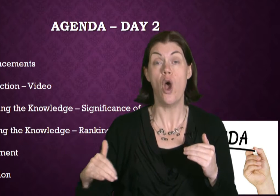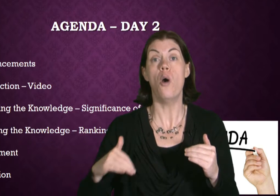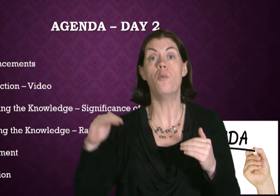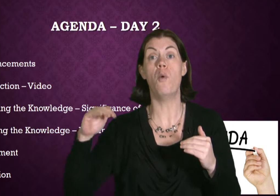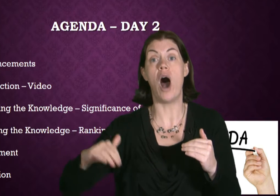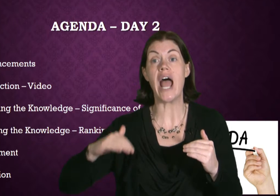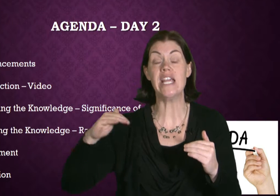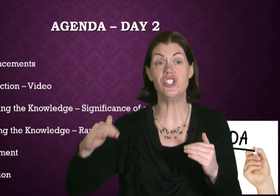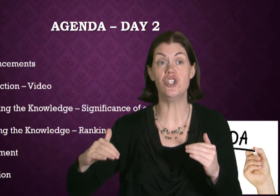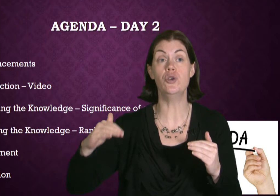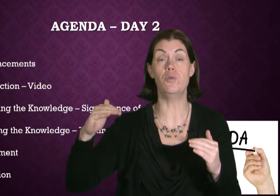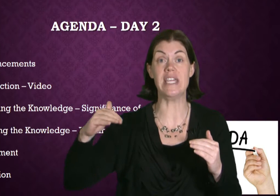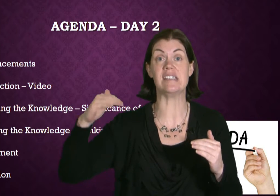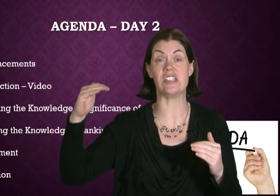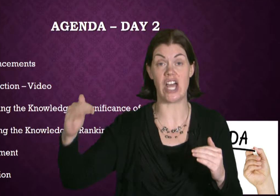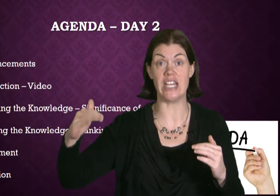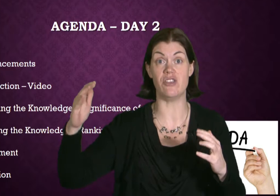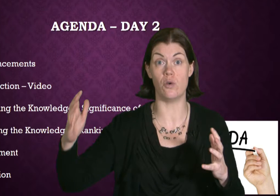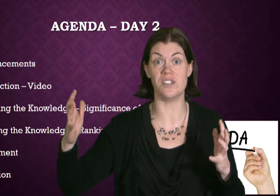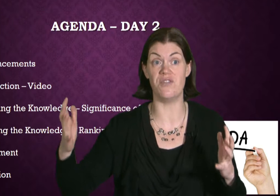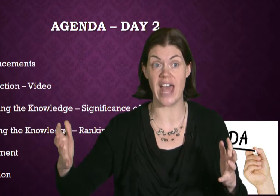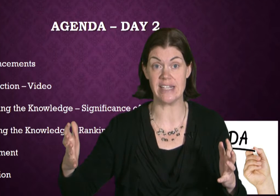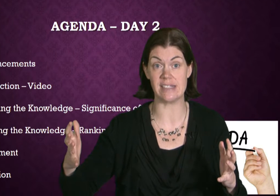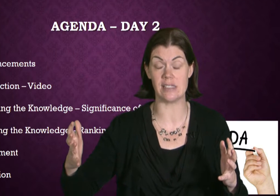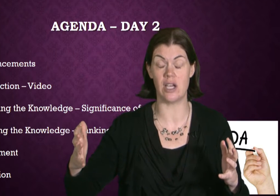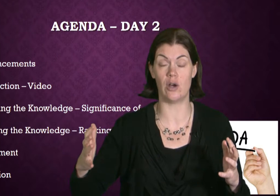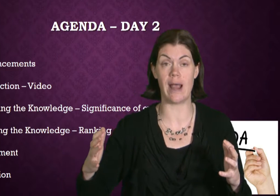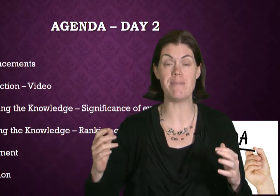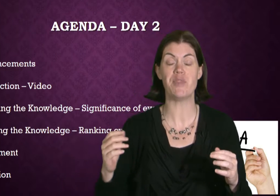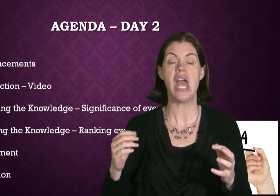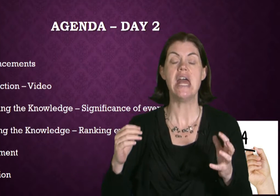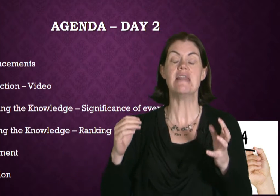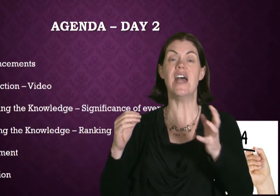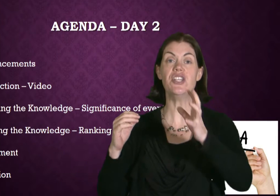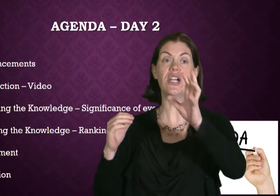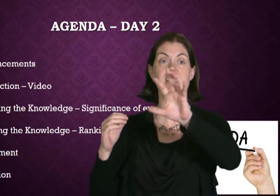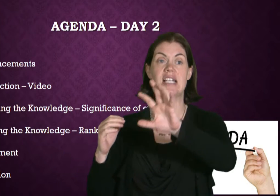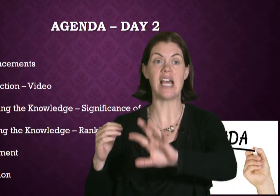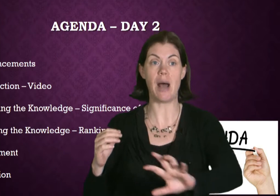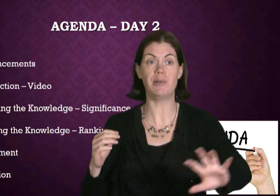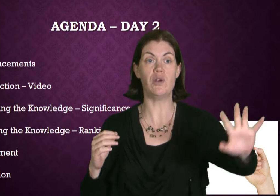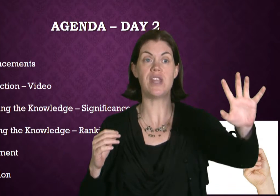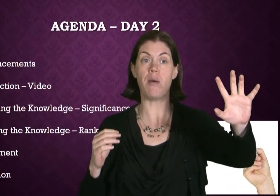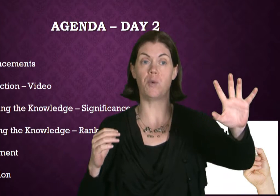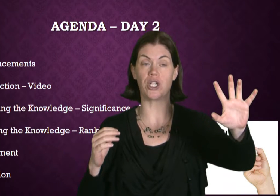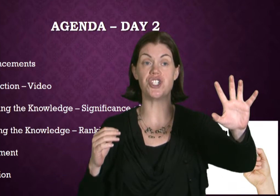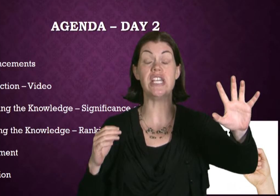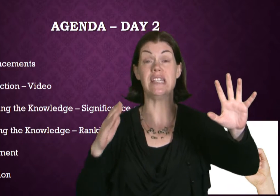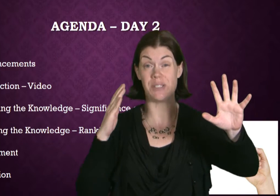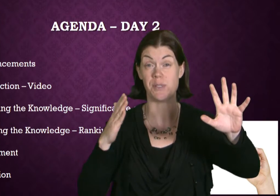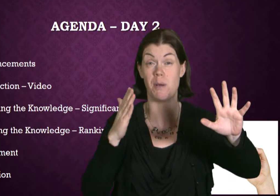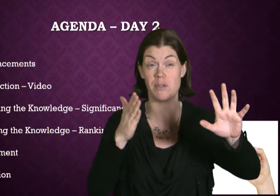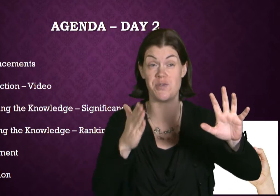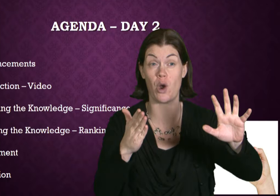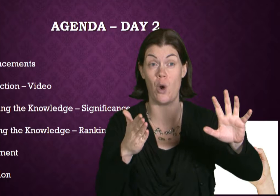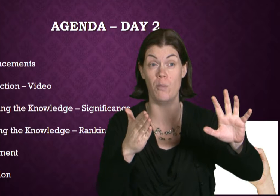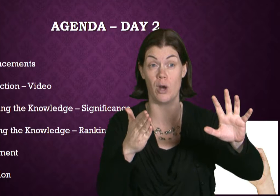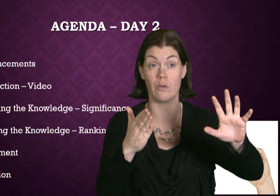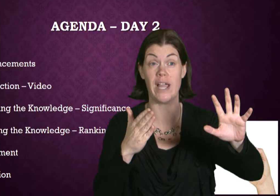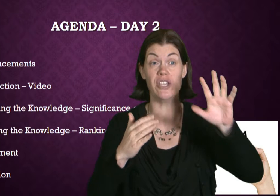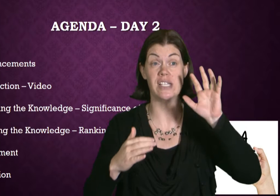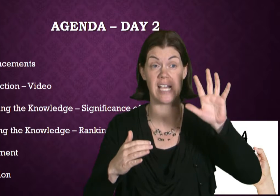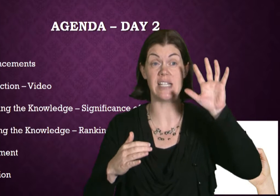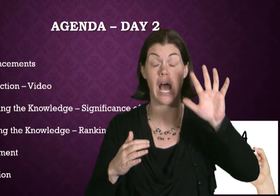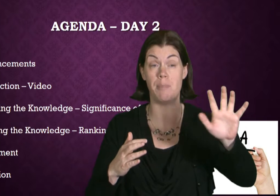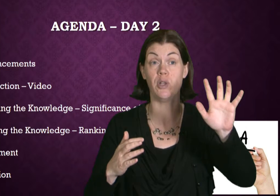II? Why do we study those events? All right, then you guys had to upload that worksheet. This was what was for